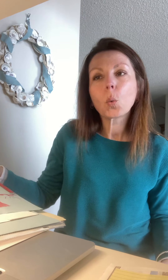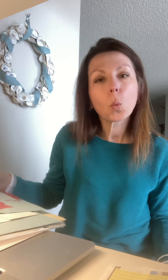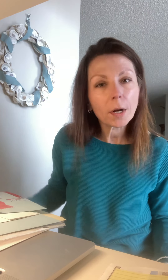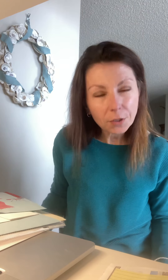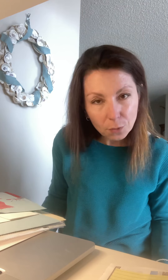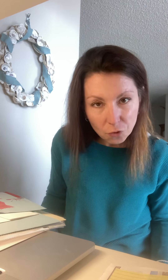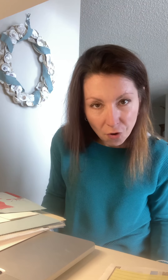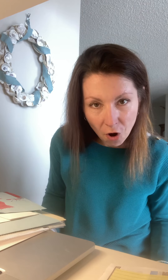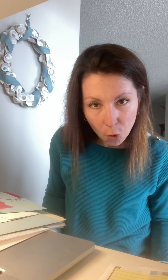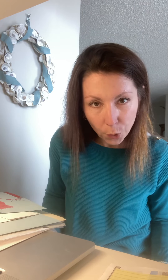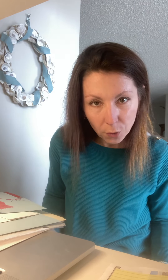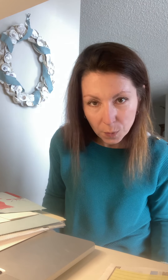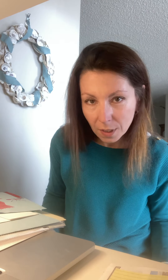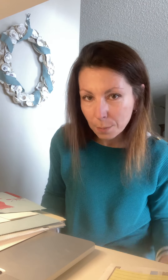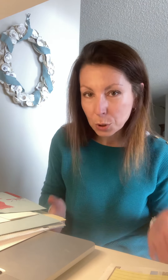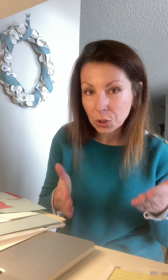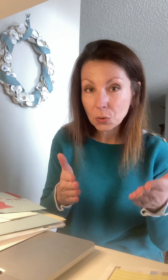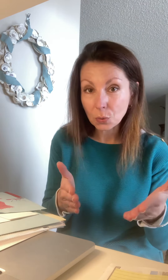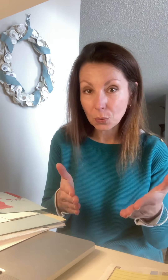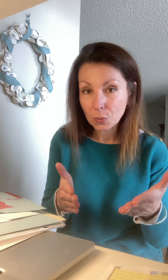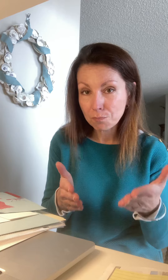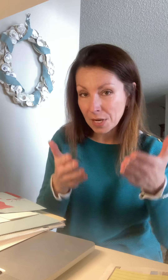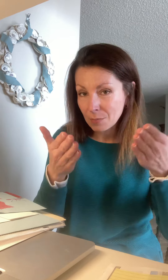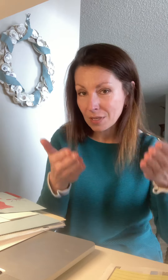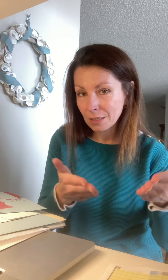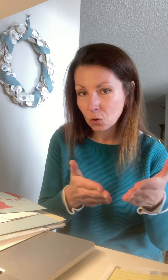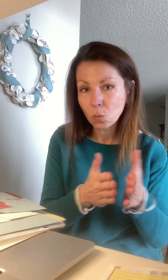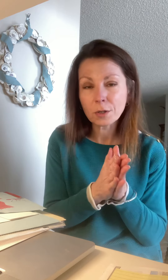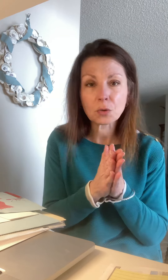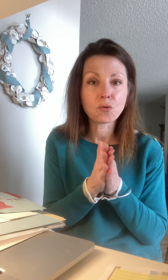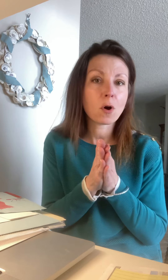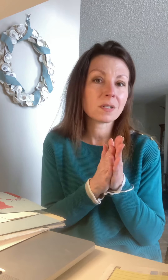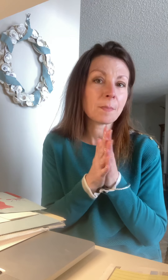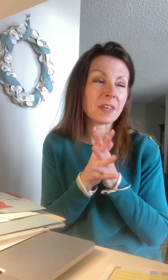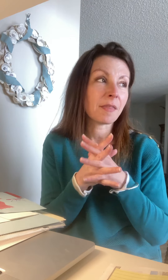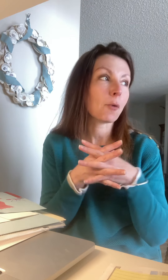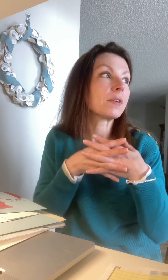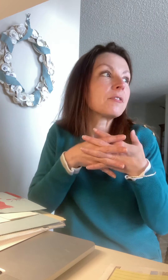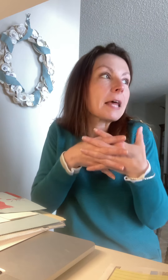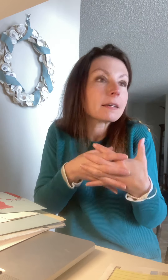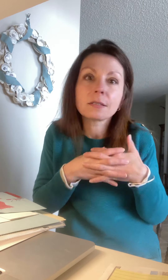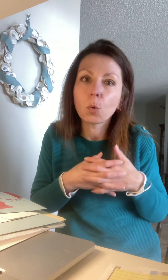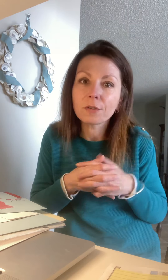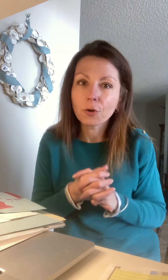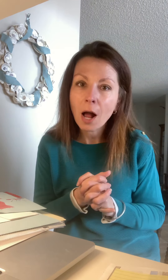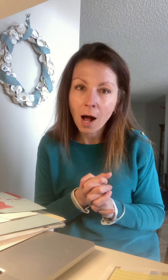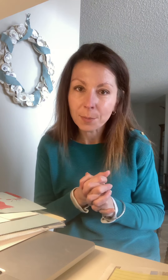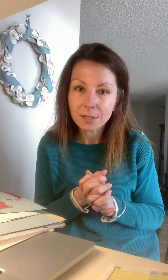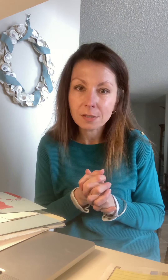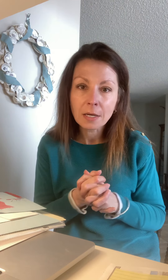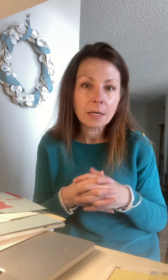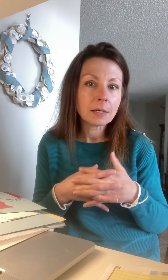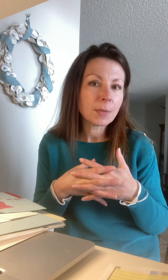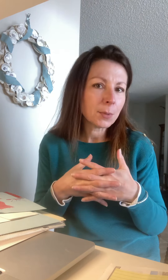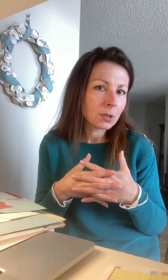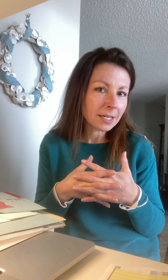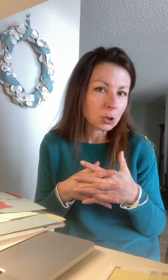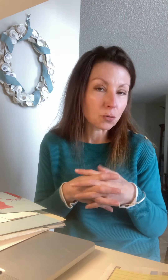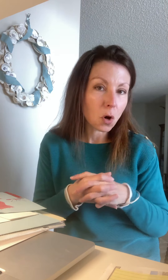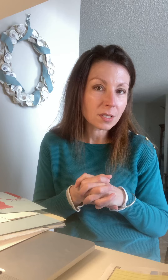What you draw will be up to you. Maybe you want to draw something that reflects one of your hobbies. Maybe you'd like to draw